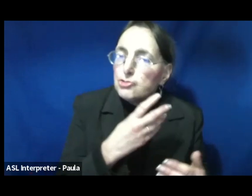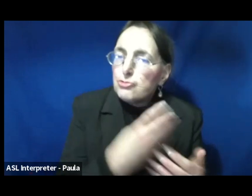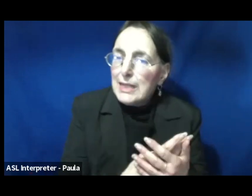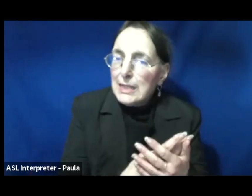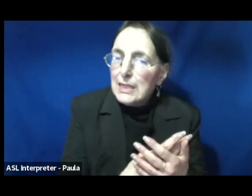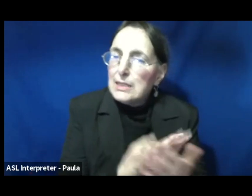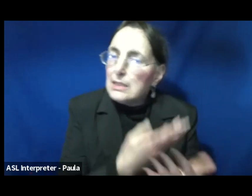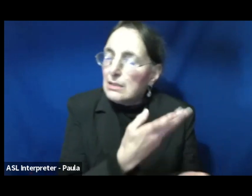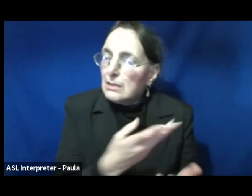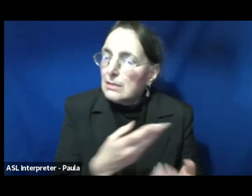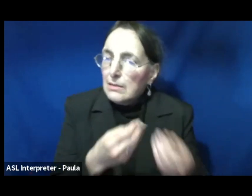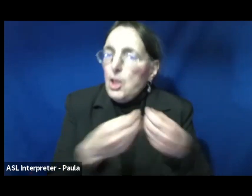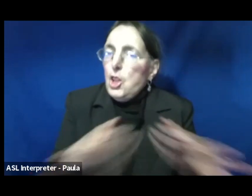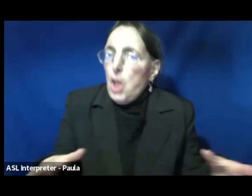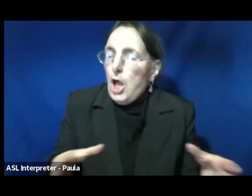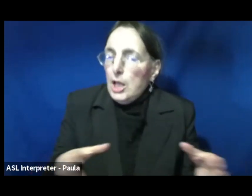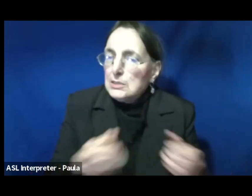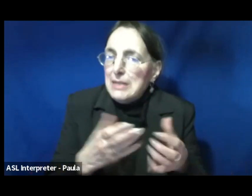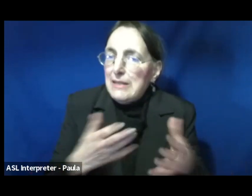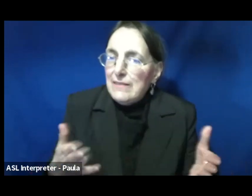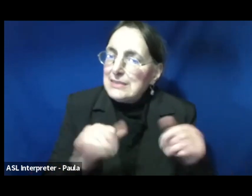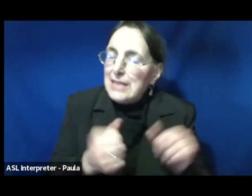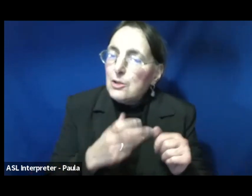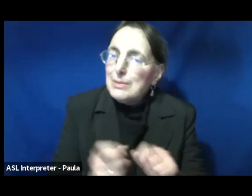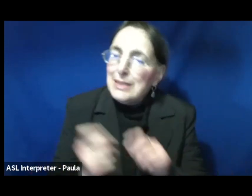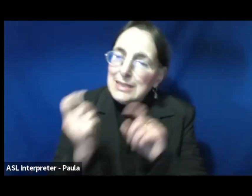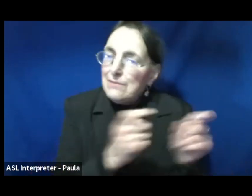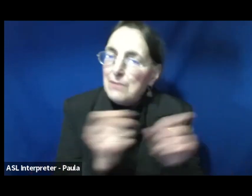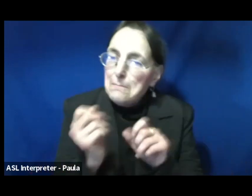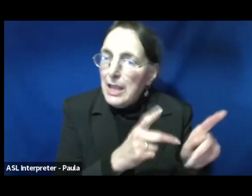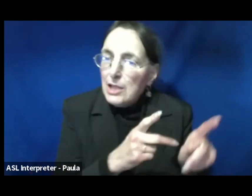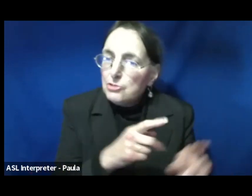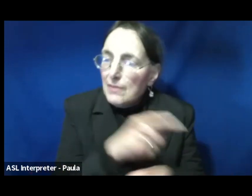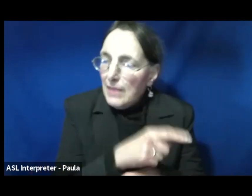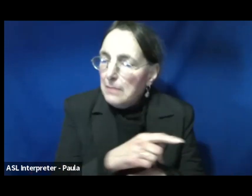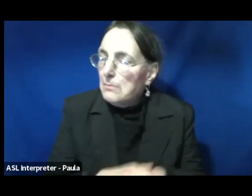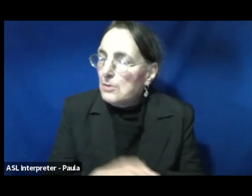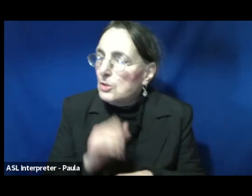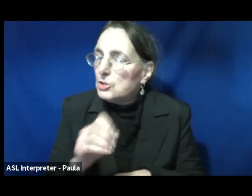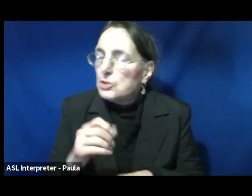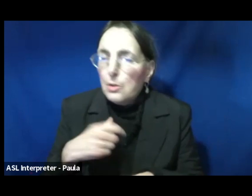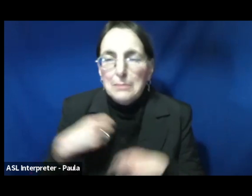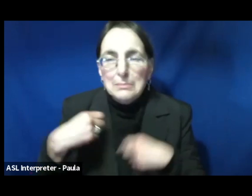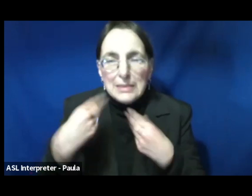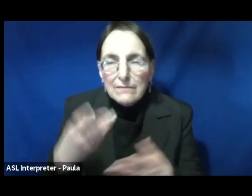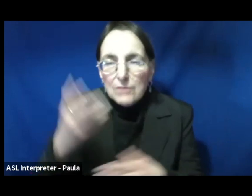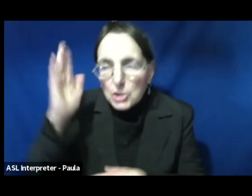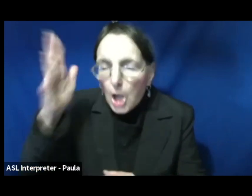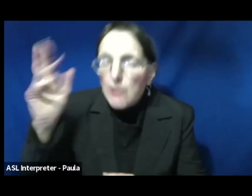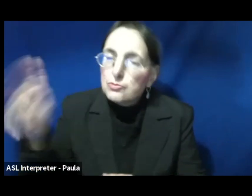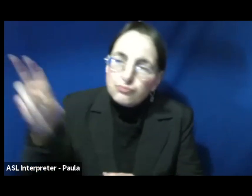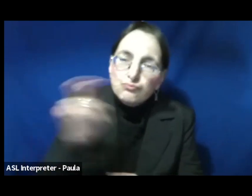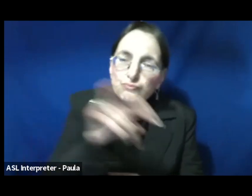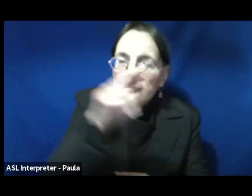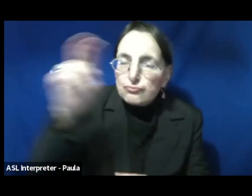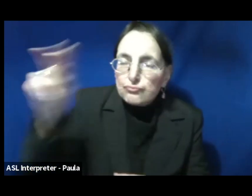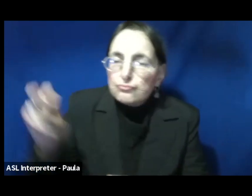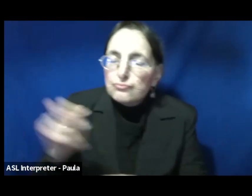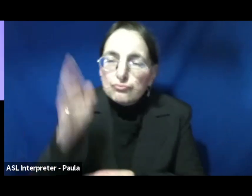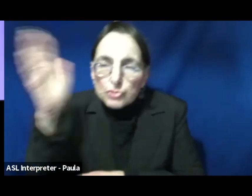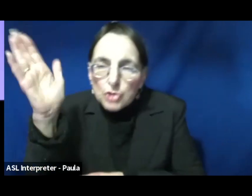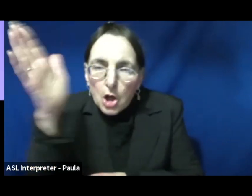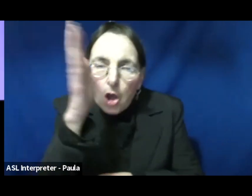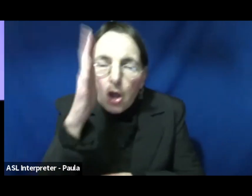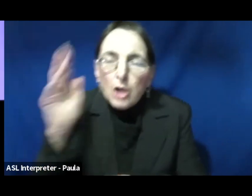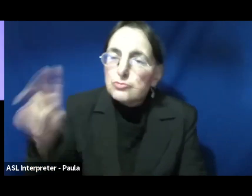So I'm giving all of this, right? I'm giving these talks. I'm going to these big conferences to talk about terpene